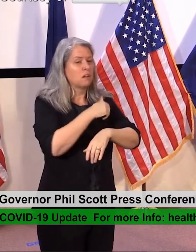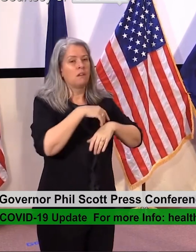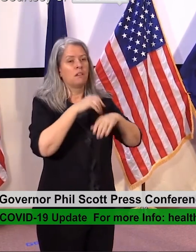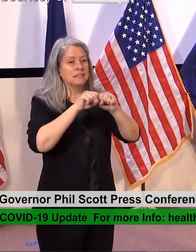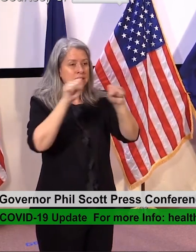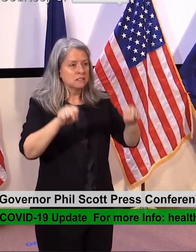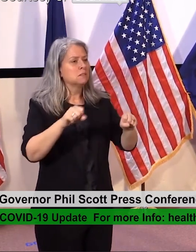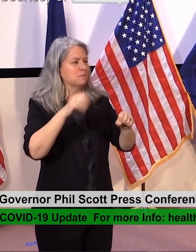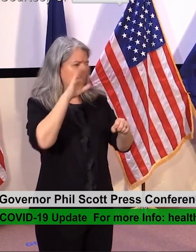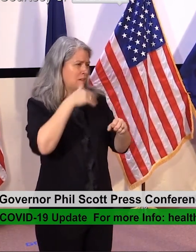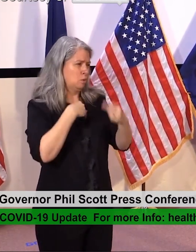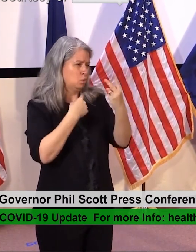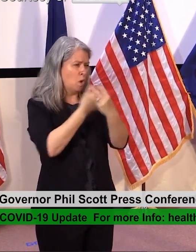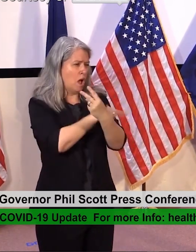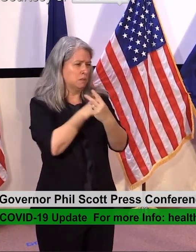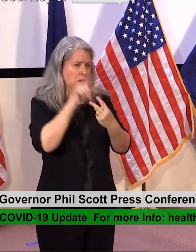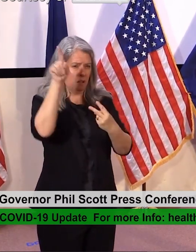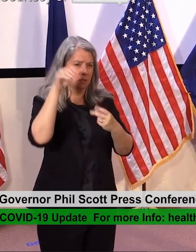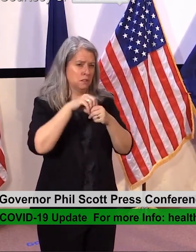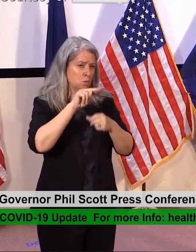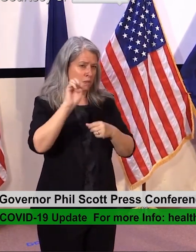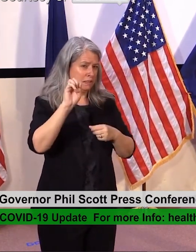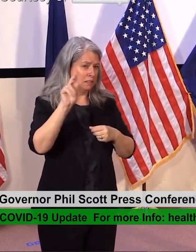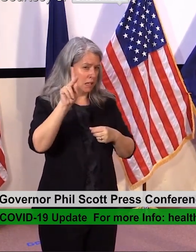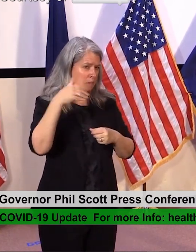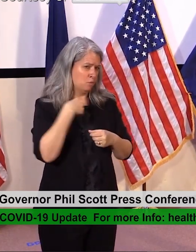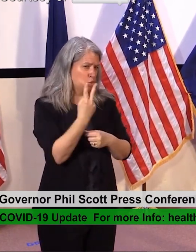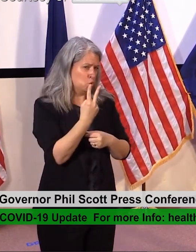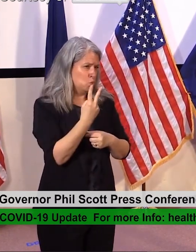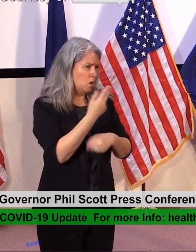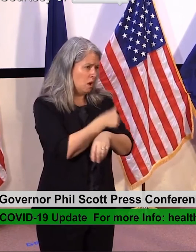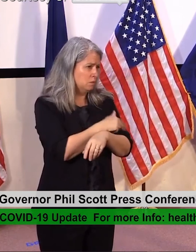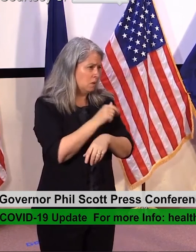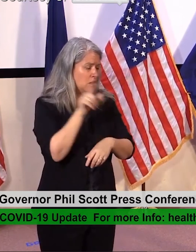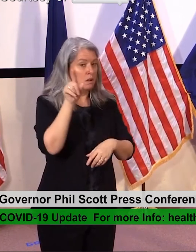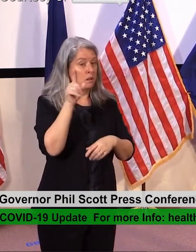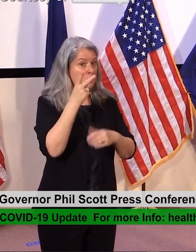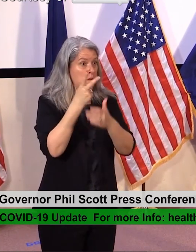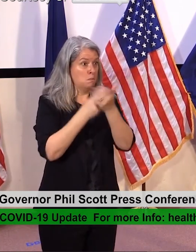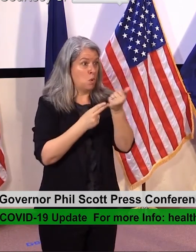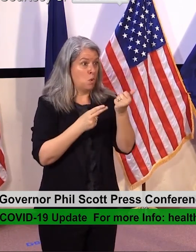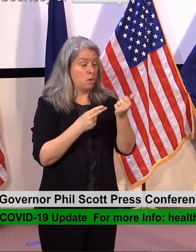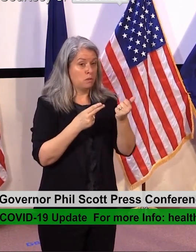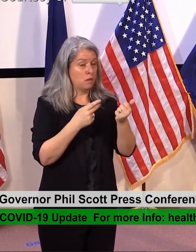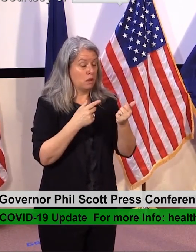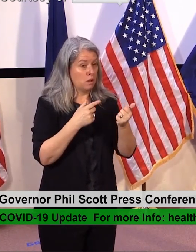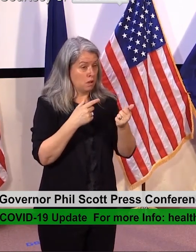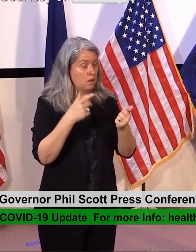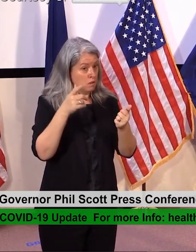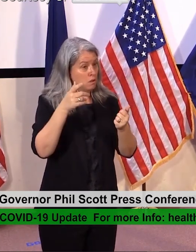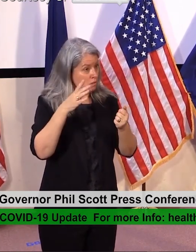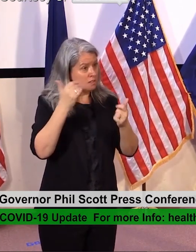hospital system. You have two hospitals up there in the Northeast Kingdom that are now, I've asked them to